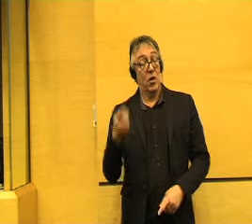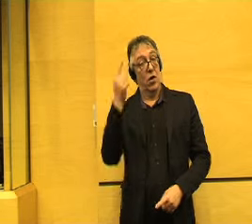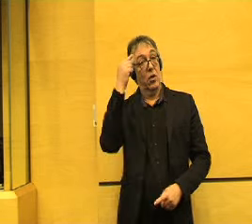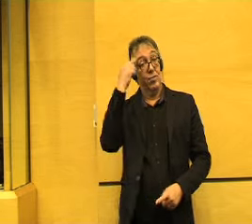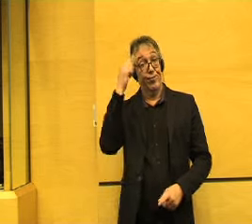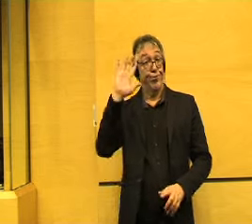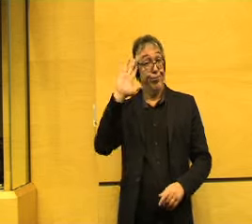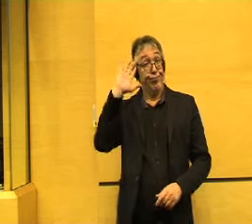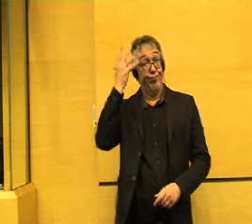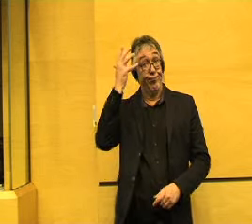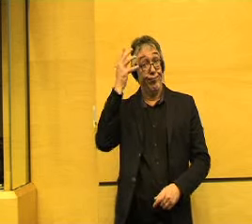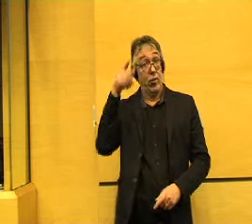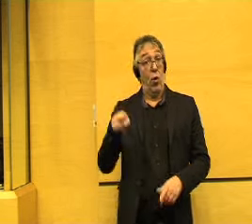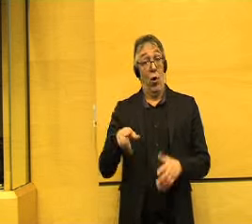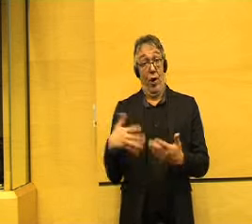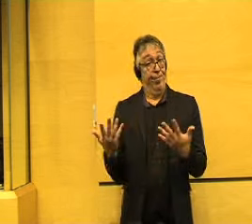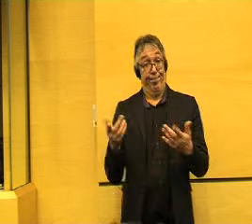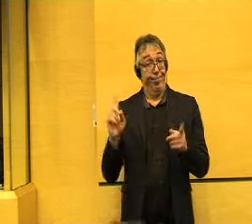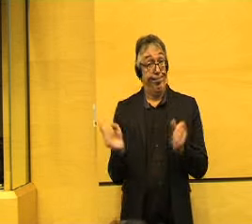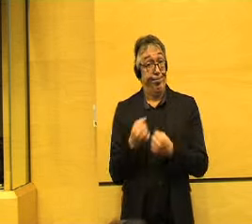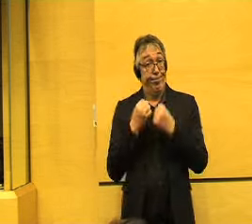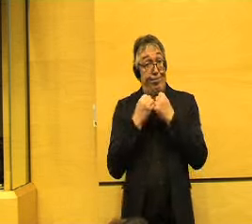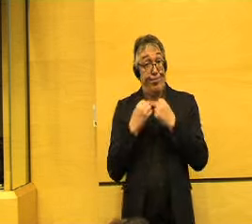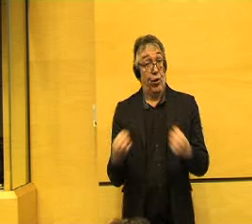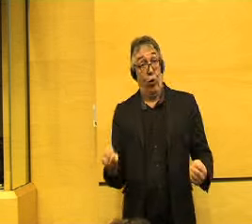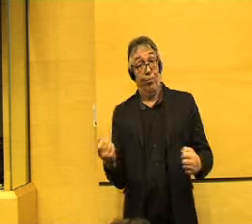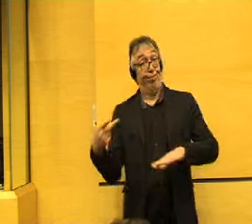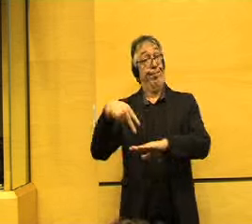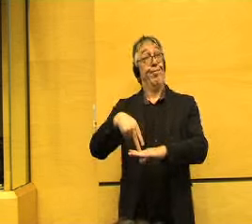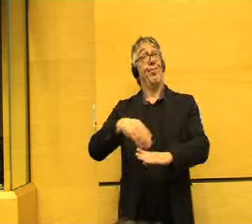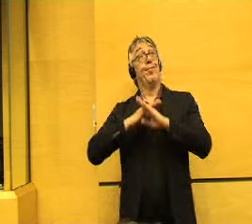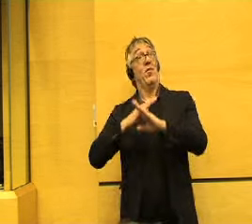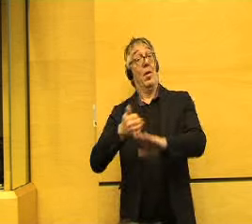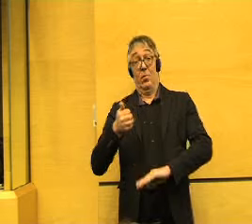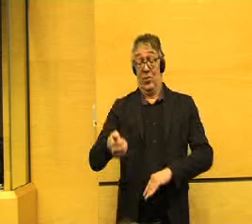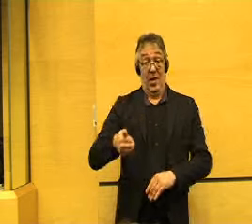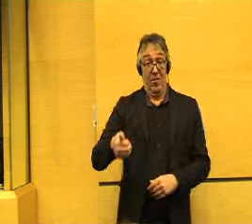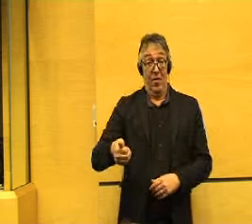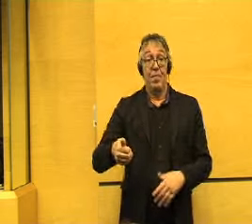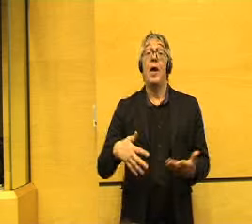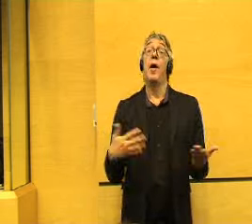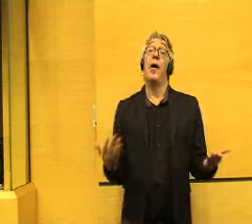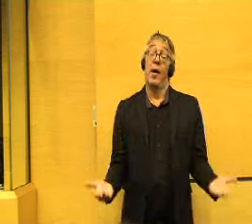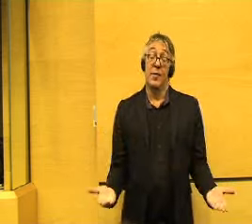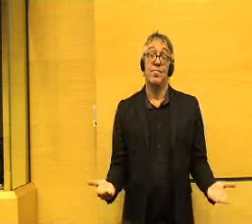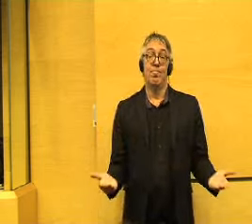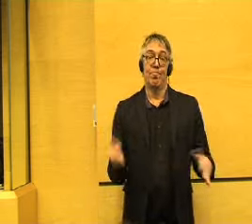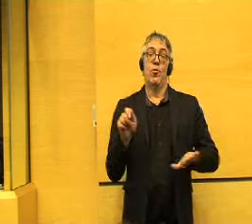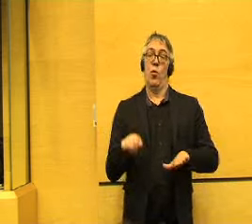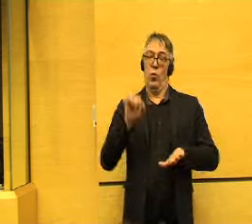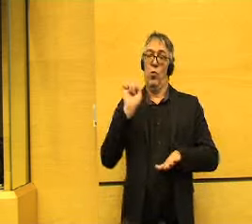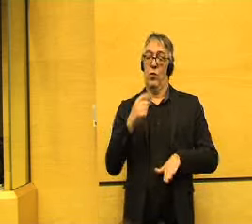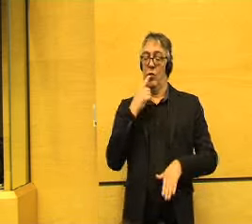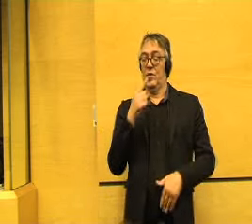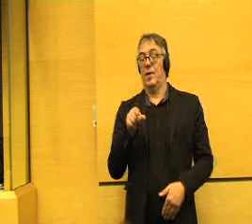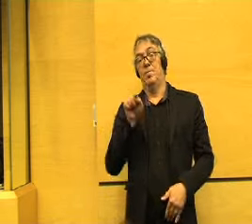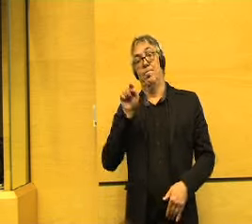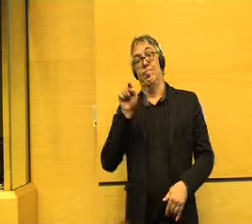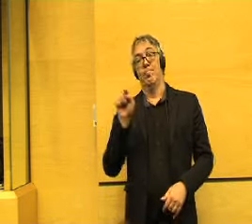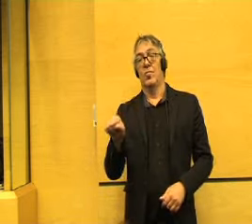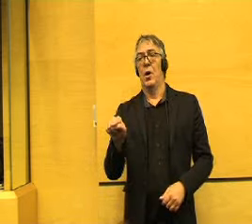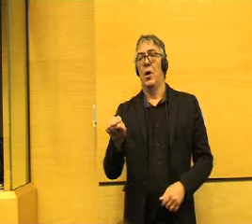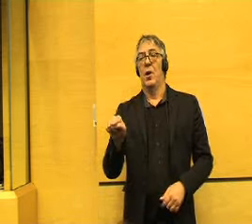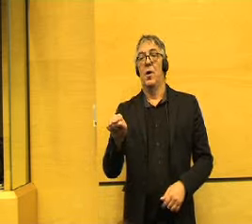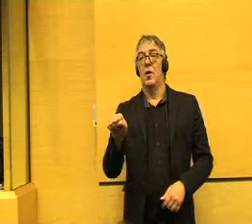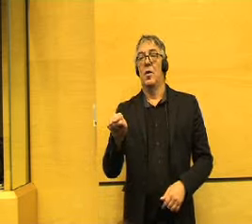mind and is unable to put up a defense, to transfer the person to be diagnosed